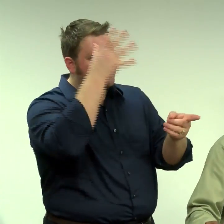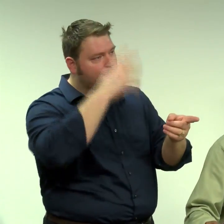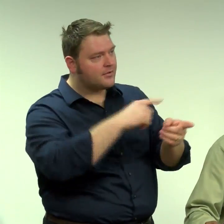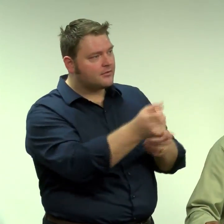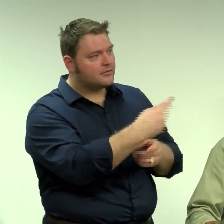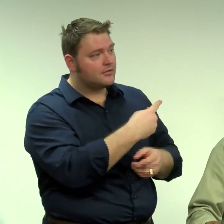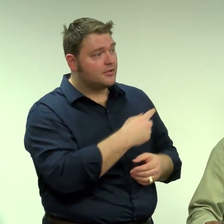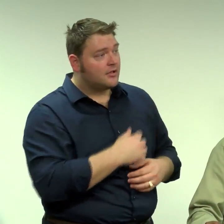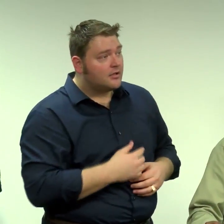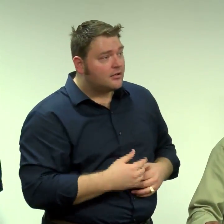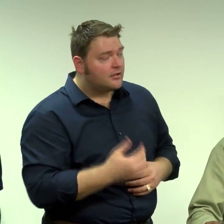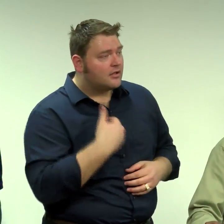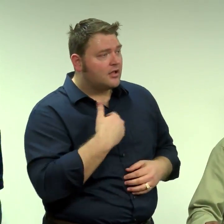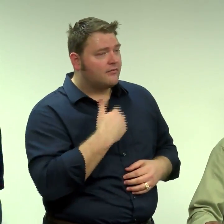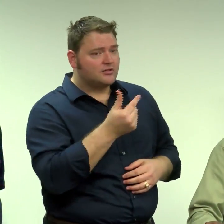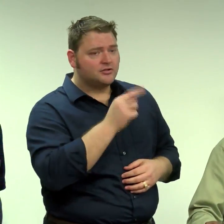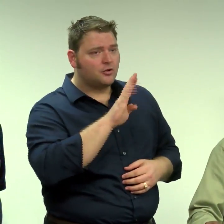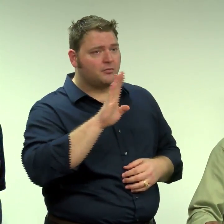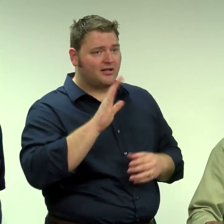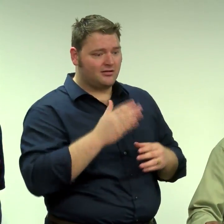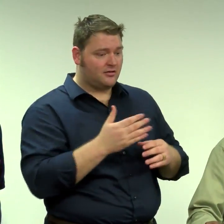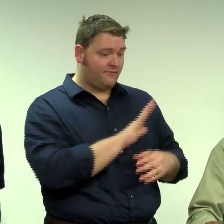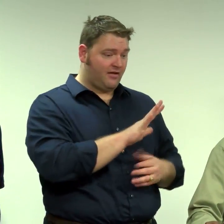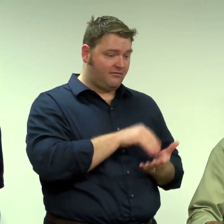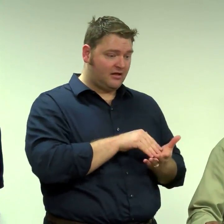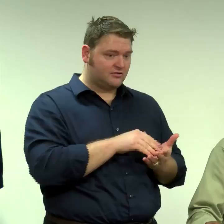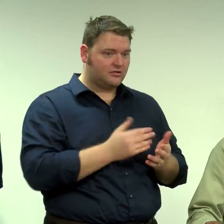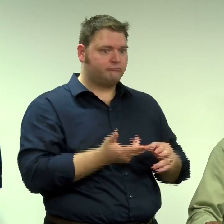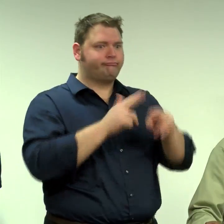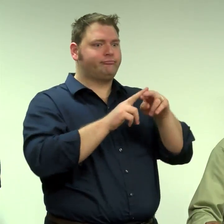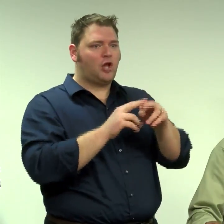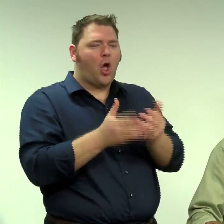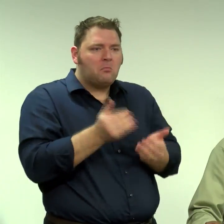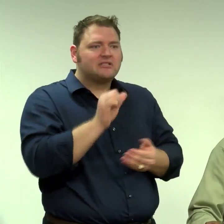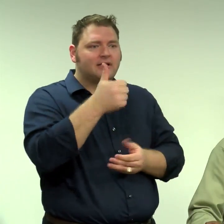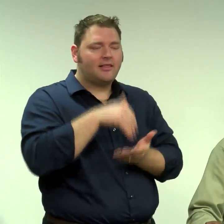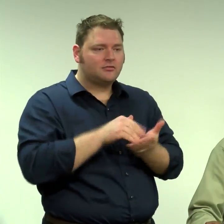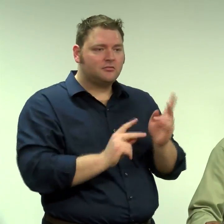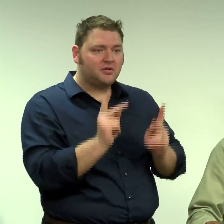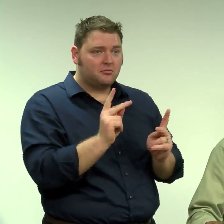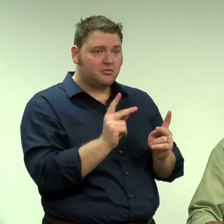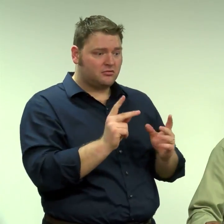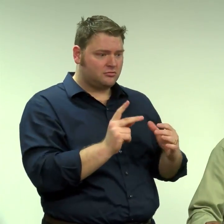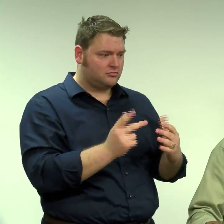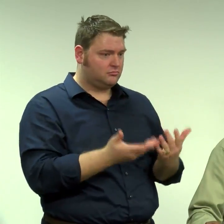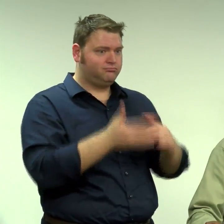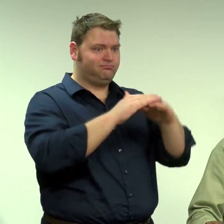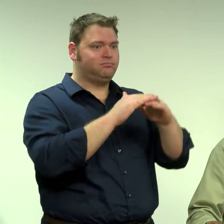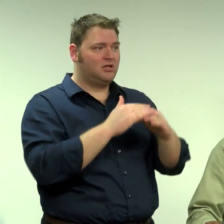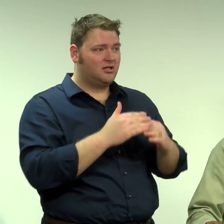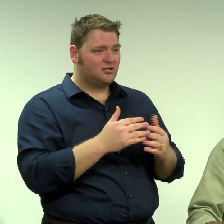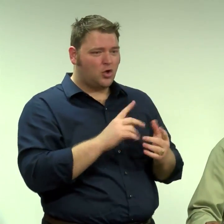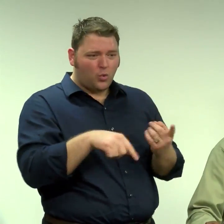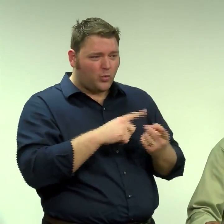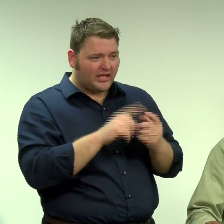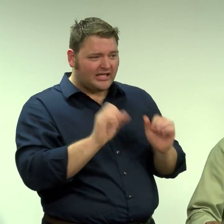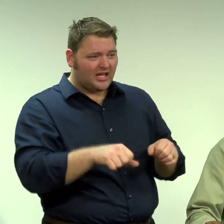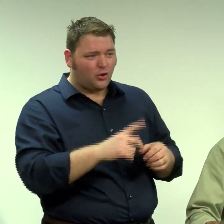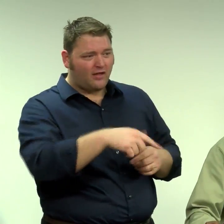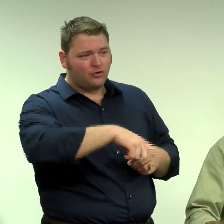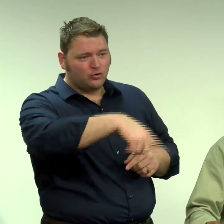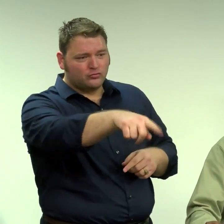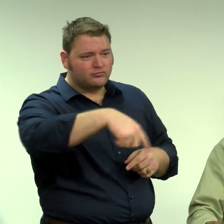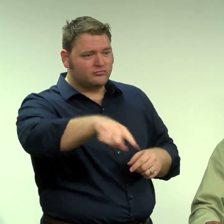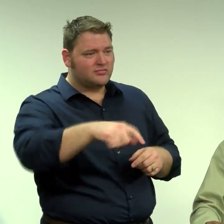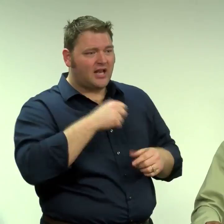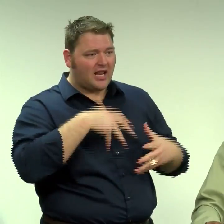doubled, nearly doubled from 5,000 to 10,000 folks. It has. At what point will you have to turn people away? Let's put it this